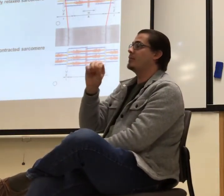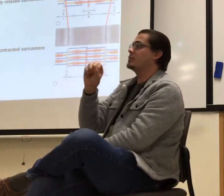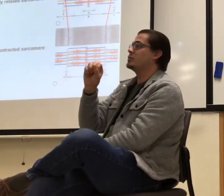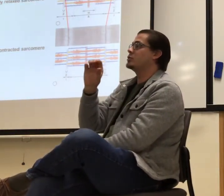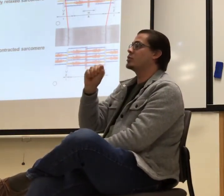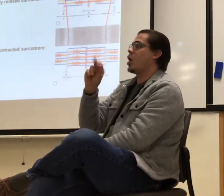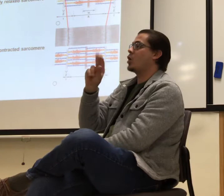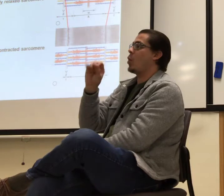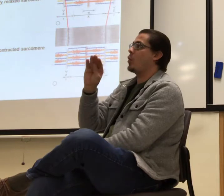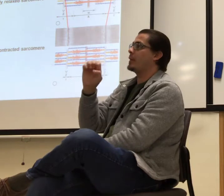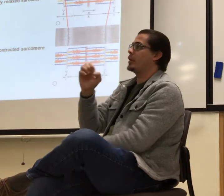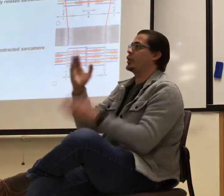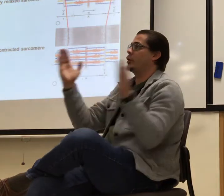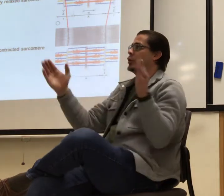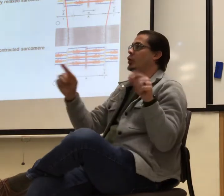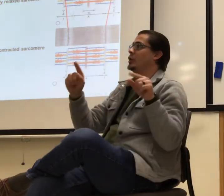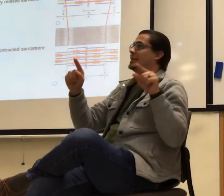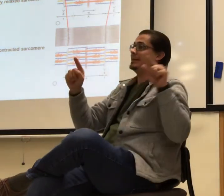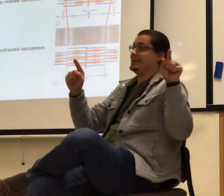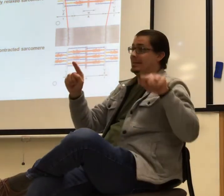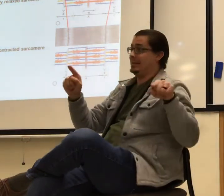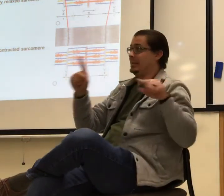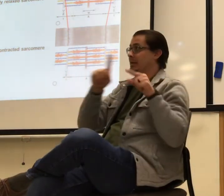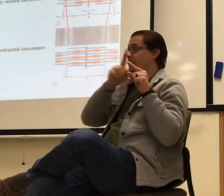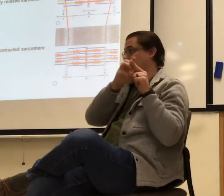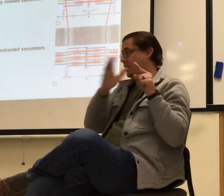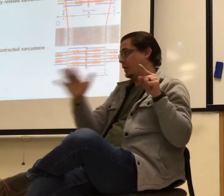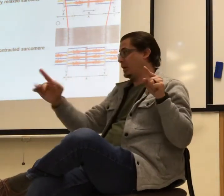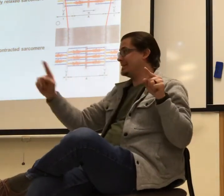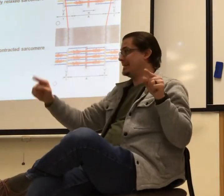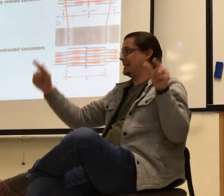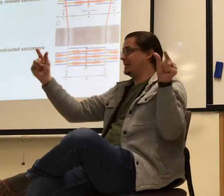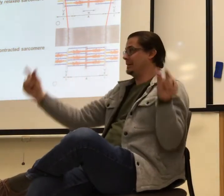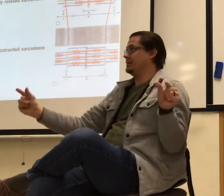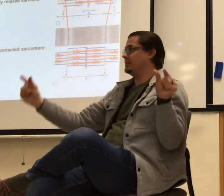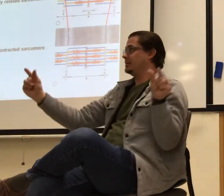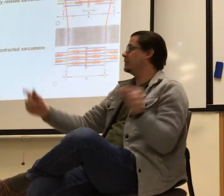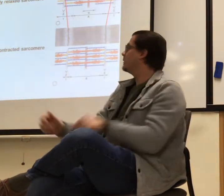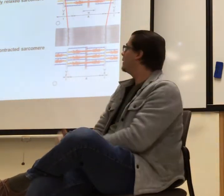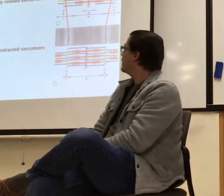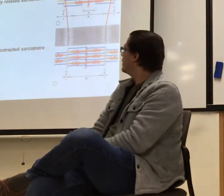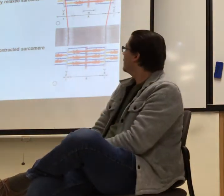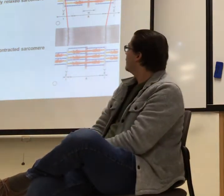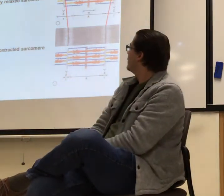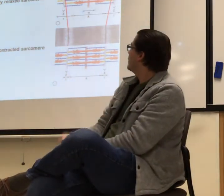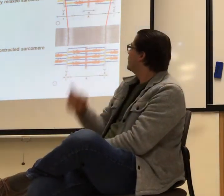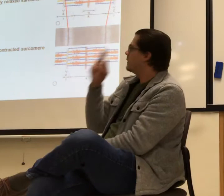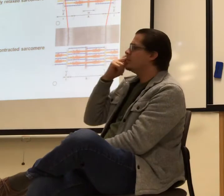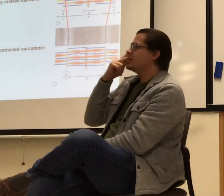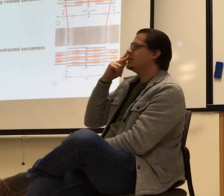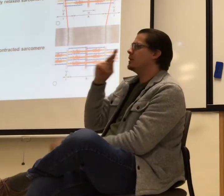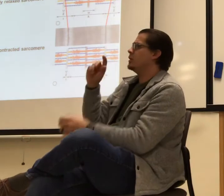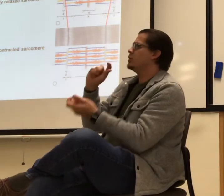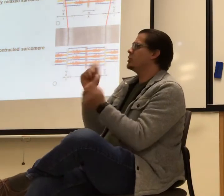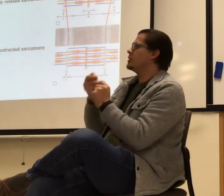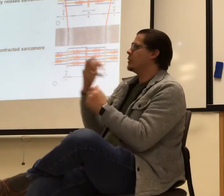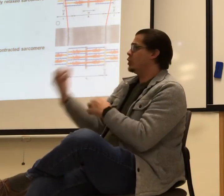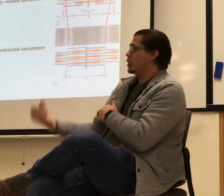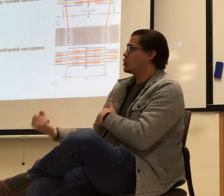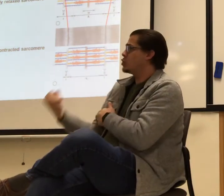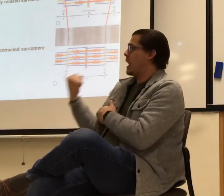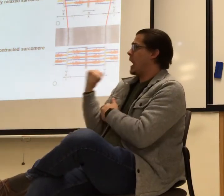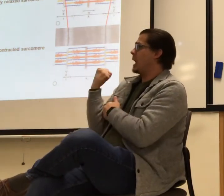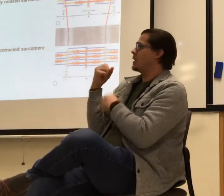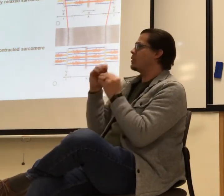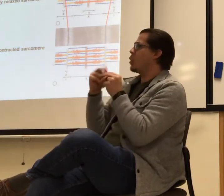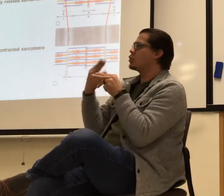one thing to note, the sarcomere length changes. So do you see how like top relaxed, it's longer, but when you contract, it shortens.